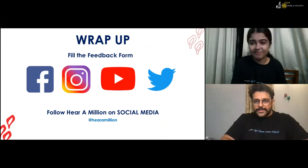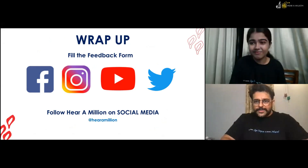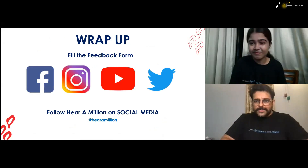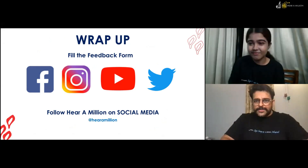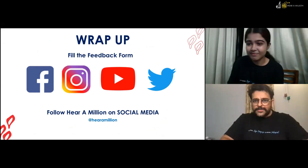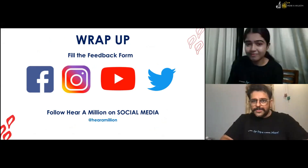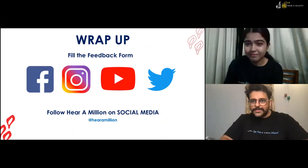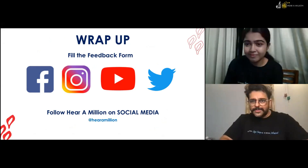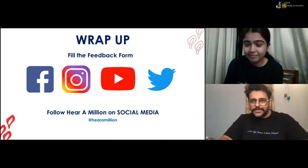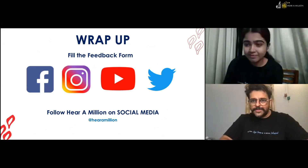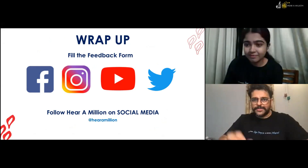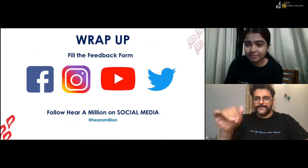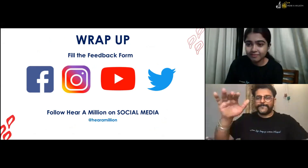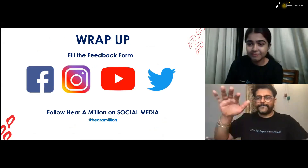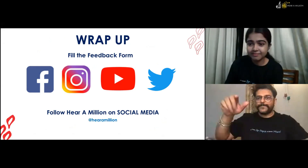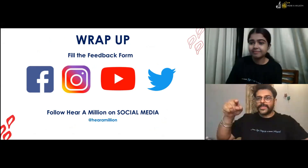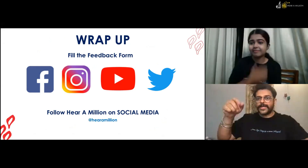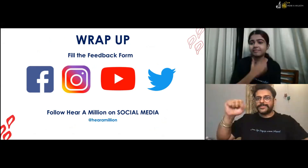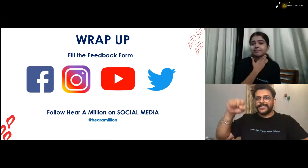Yeah. Yeah.